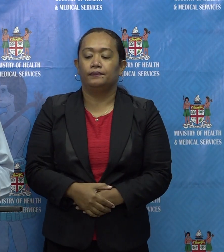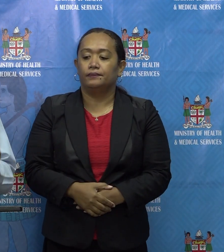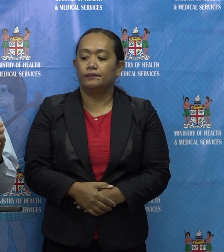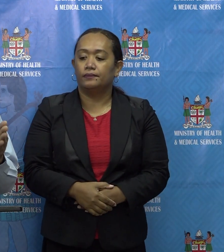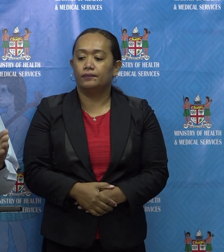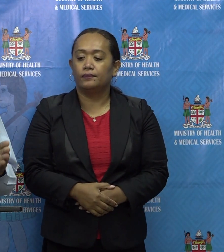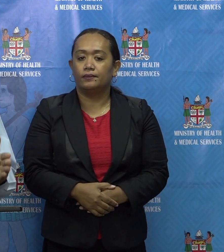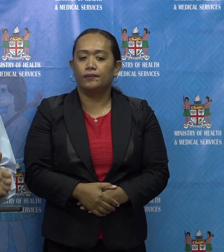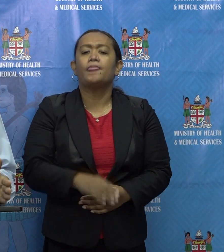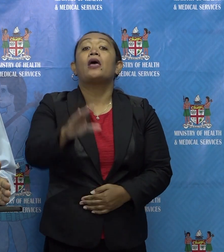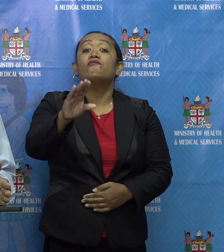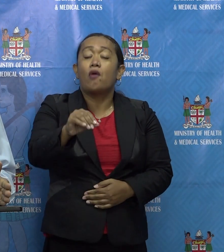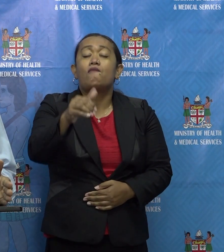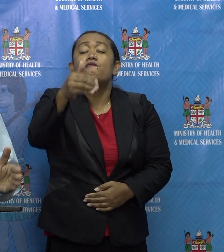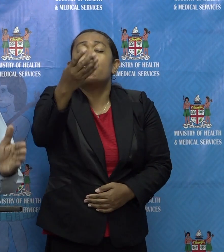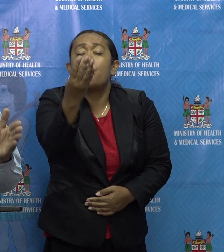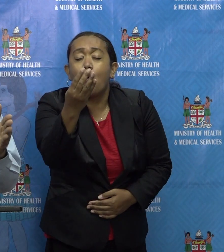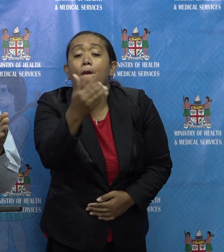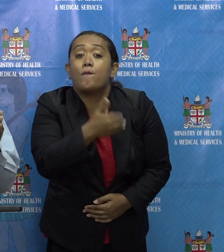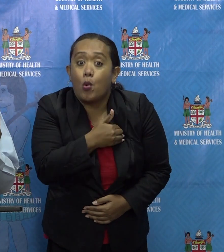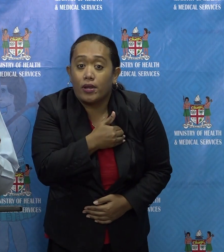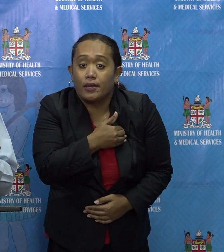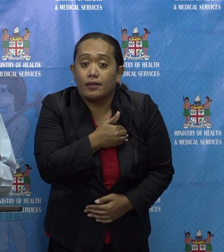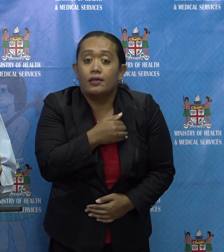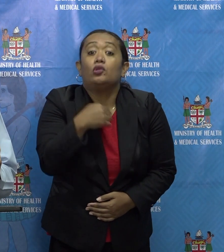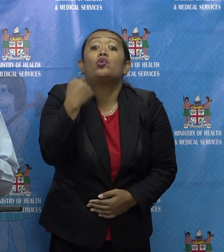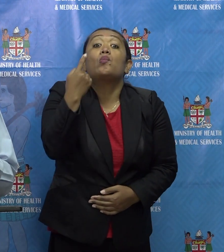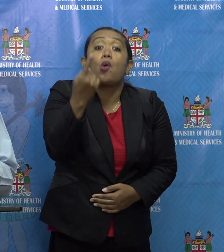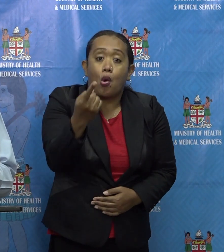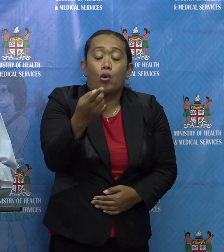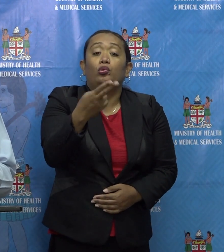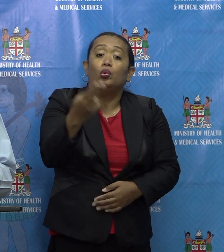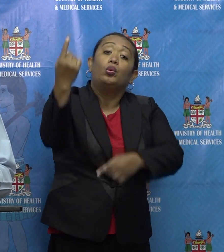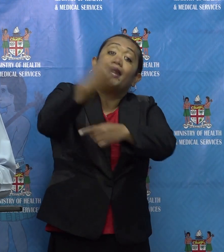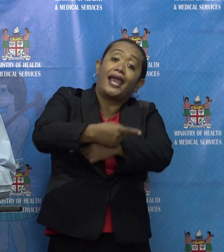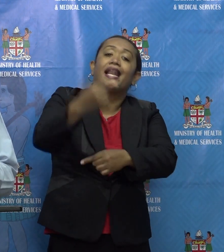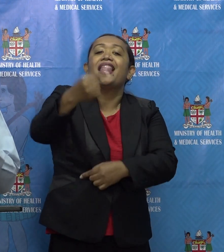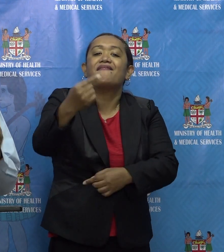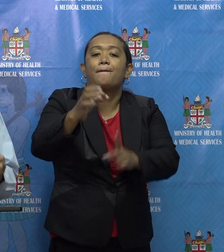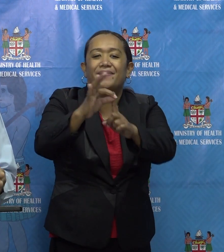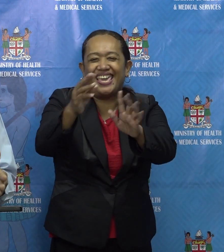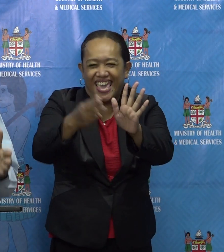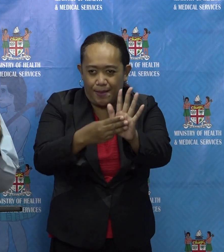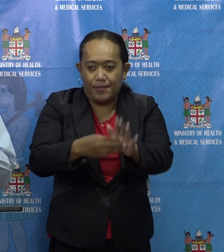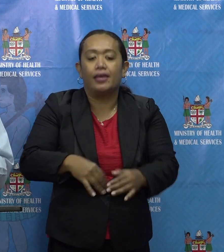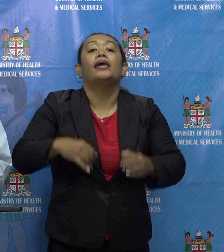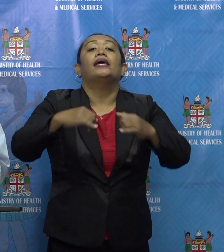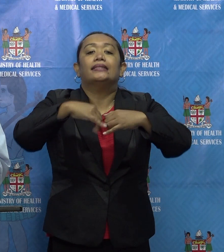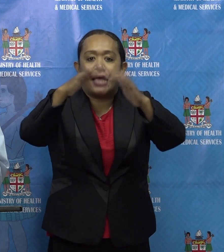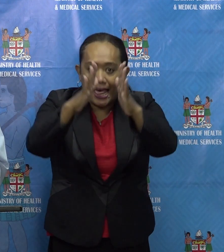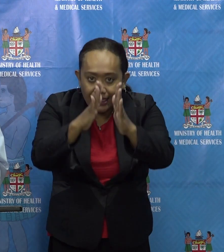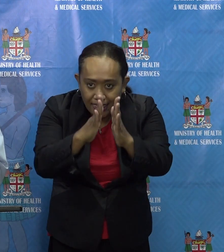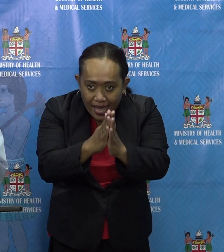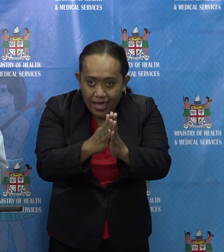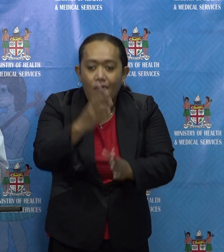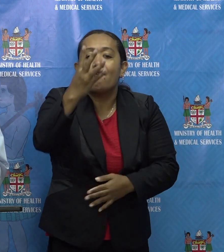So this is from 4 a.m. to 11 p.m. tomorrow and Sunday 4 a.m. to 11 p.m. The